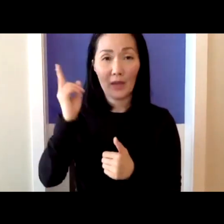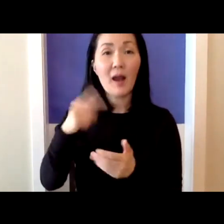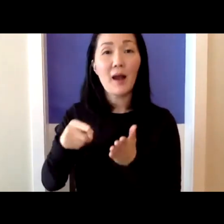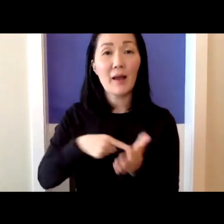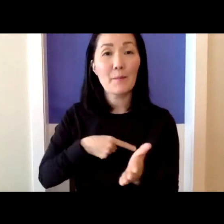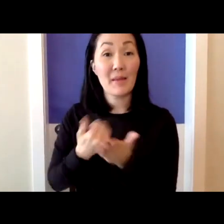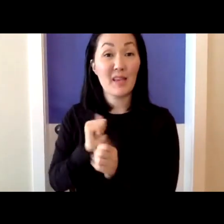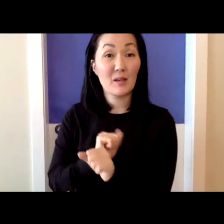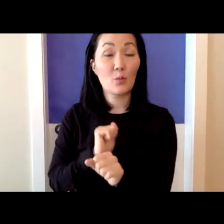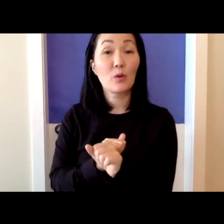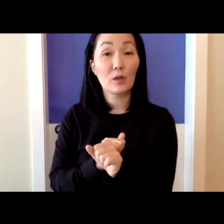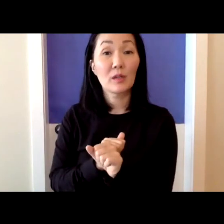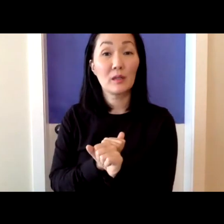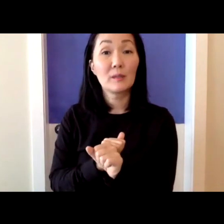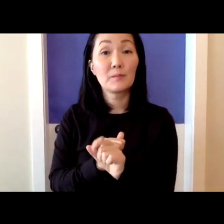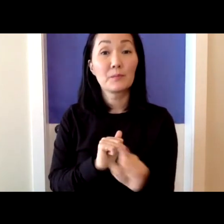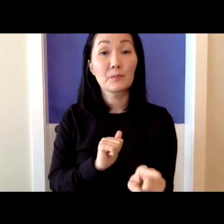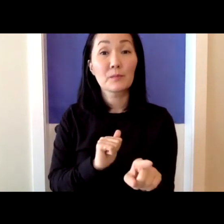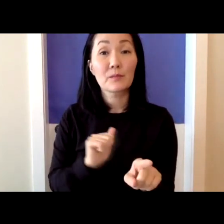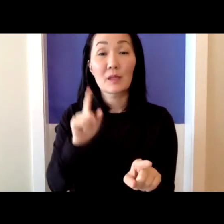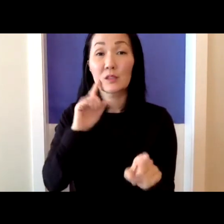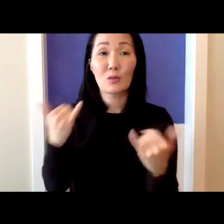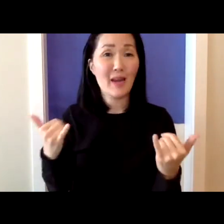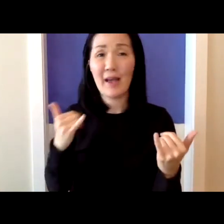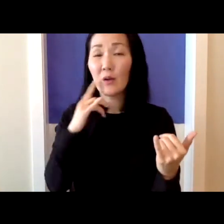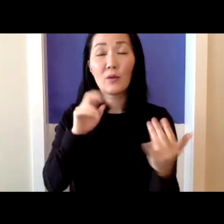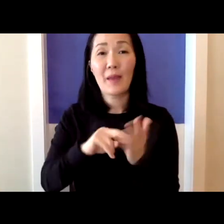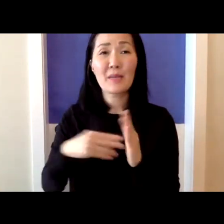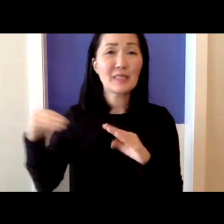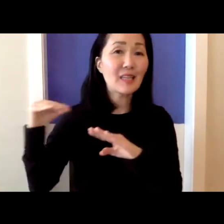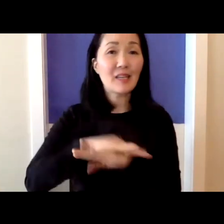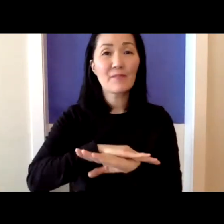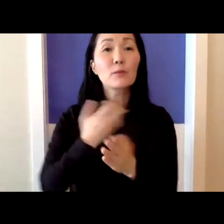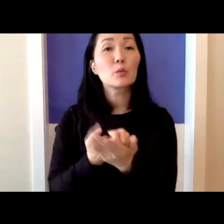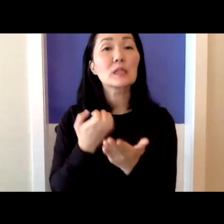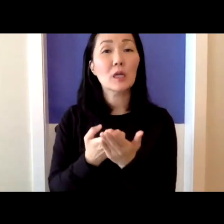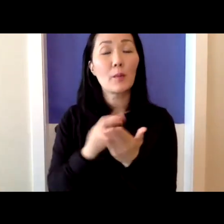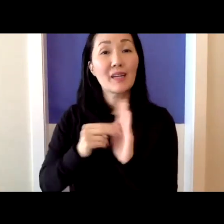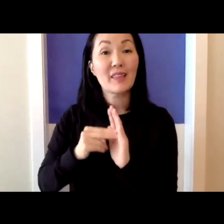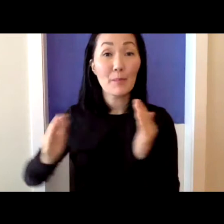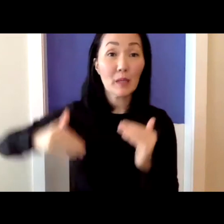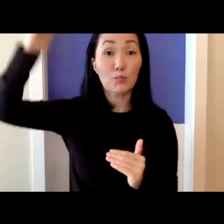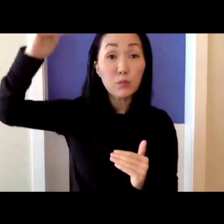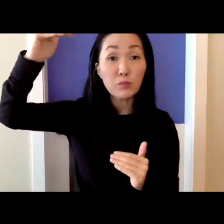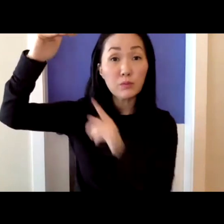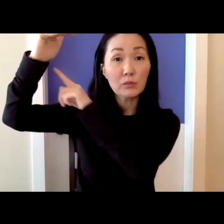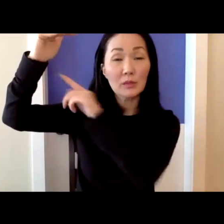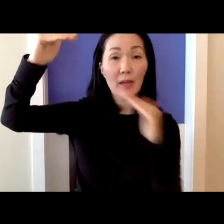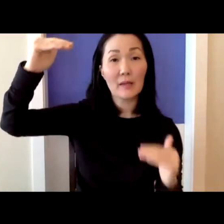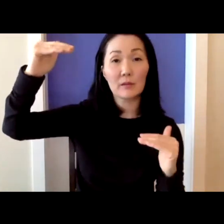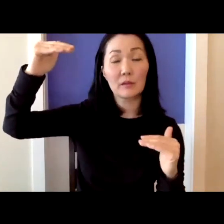if you heard it, are exacerbating income inequality in a big way. So what happens when the only homes private